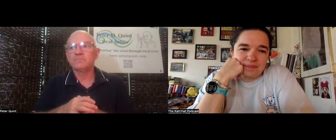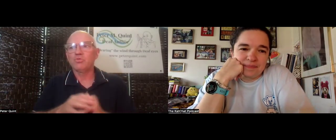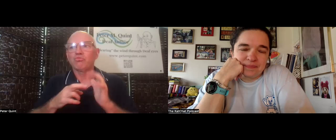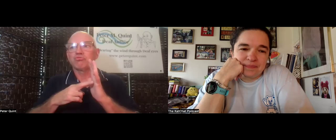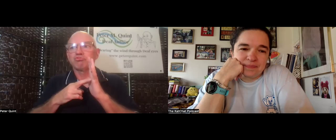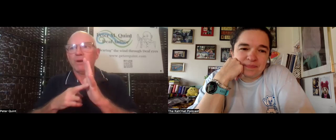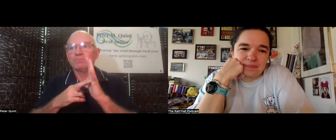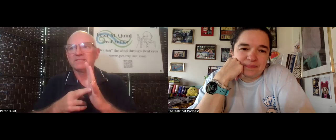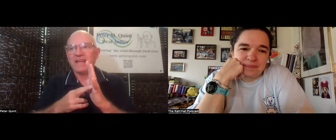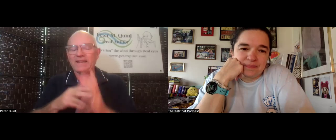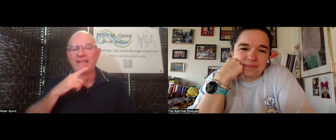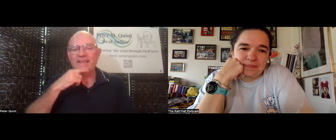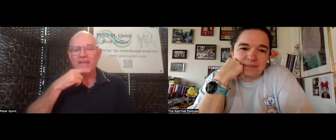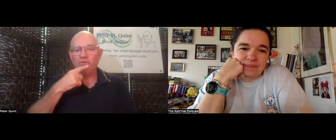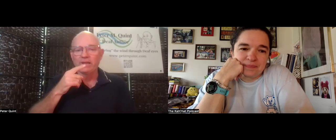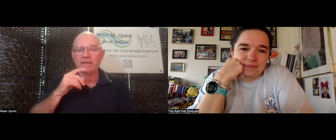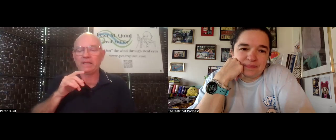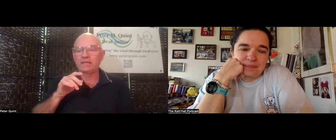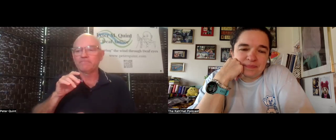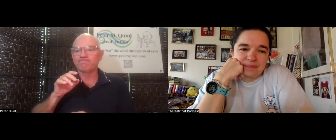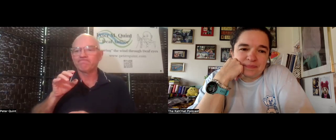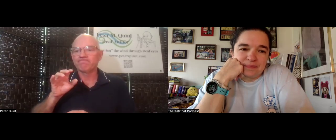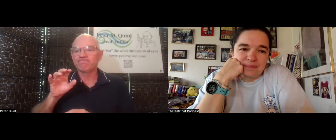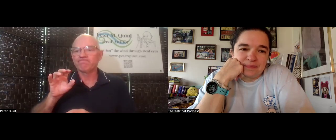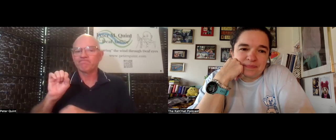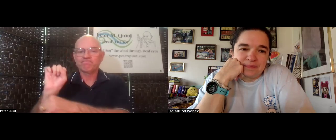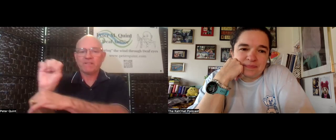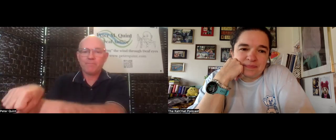for to represent a hearing